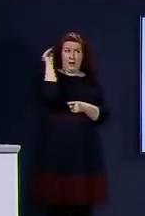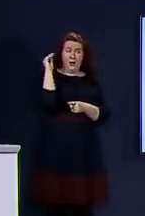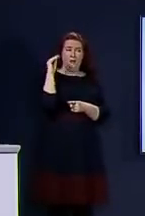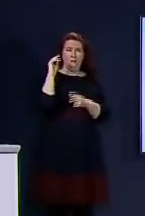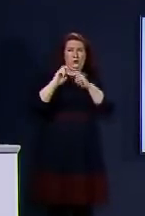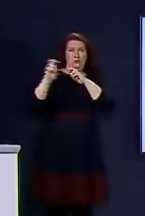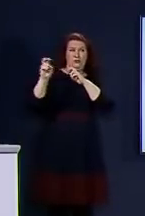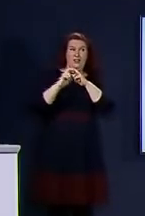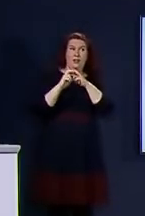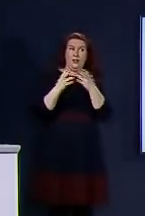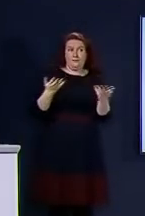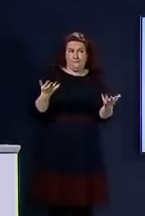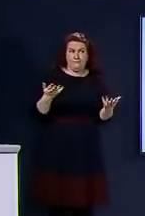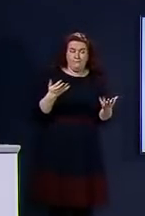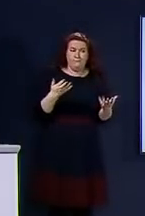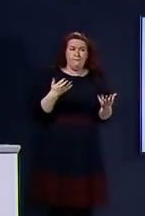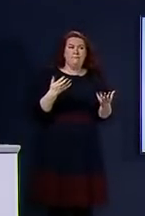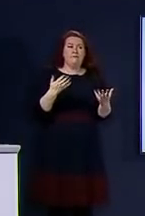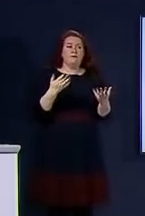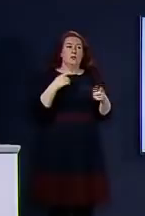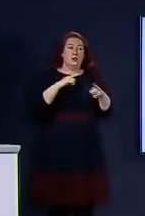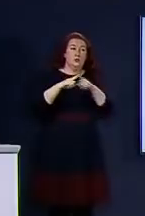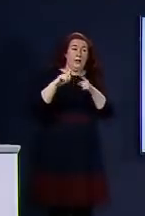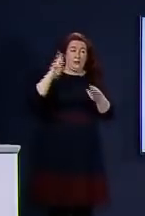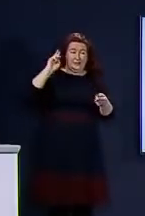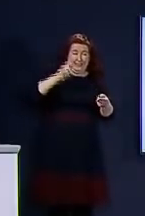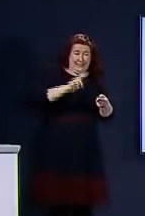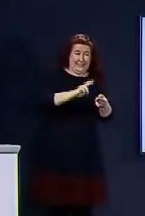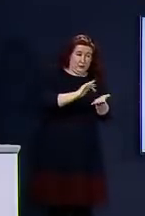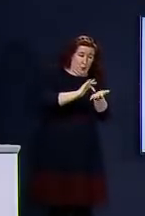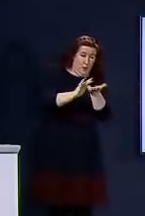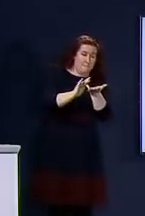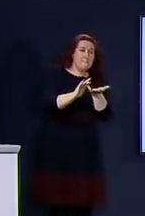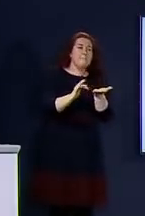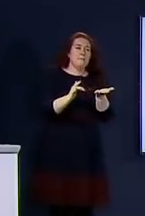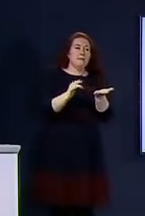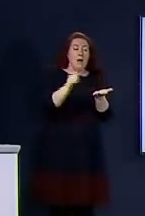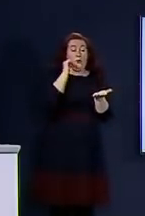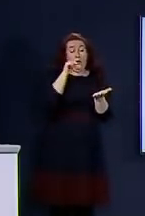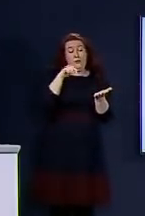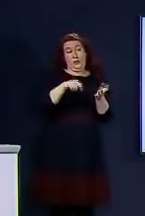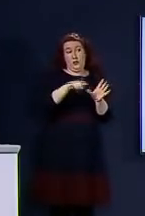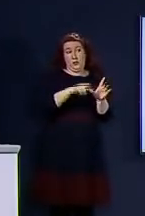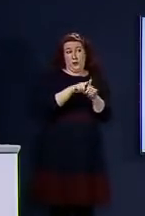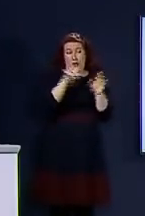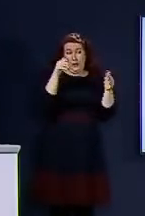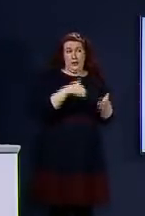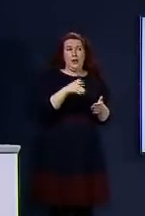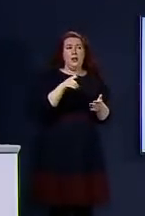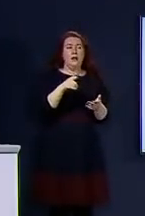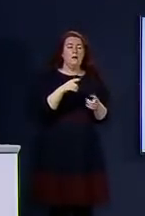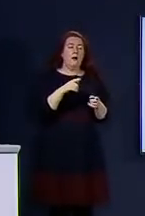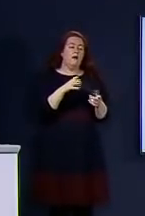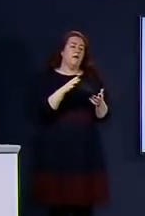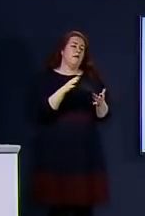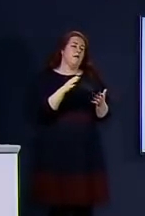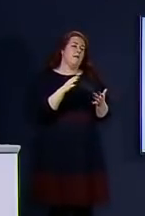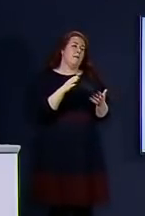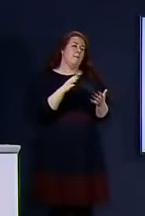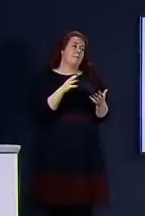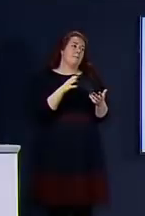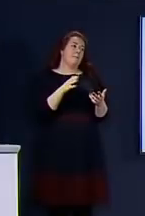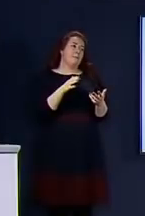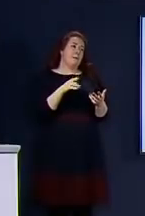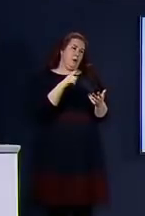the fact that you were pursuing the elimination strategy, which I know we've been doing this year as well, but that